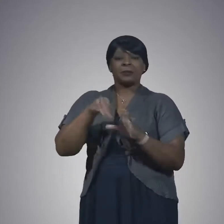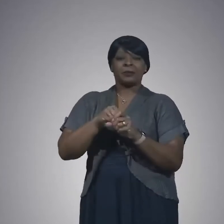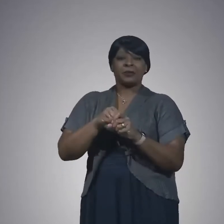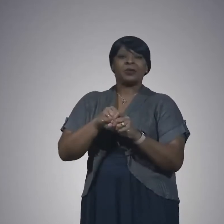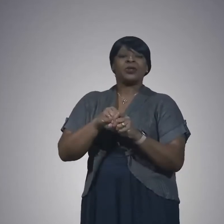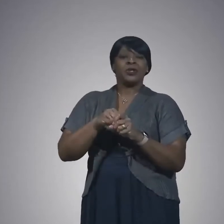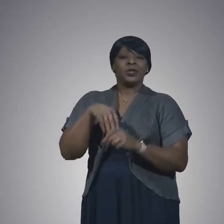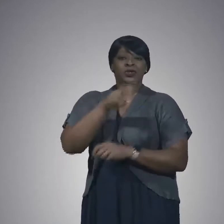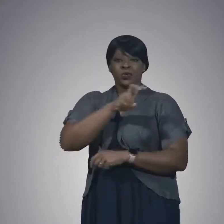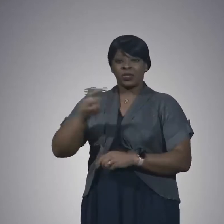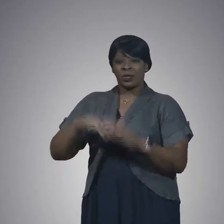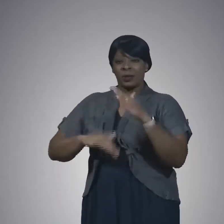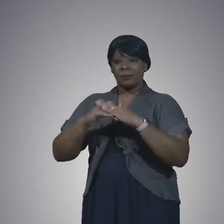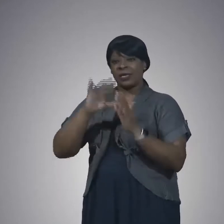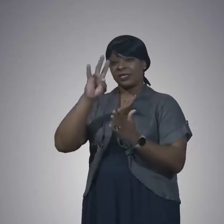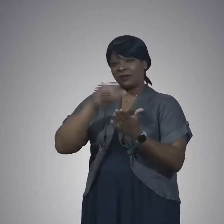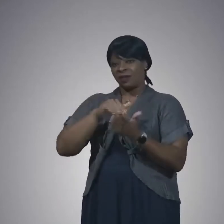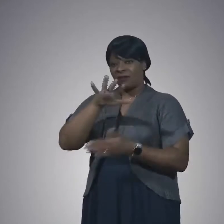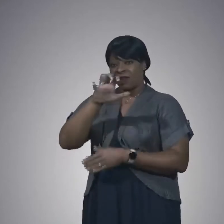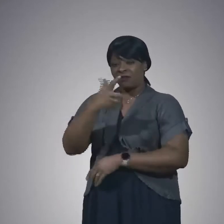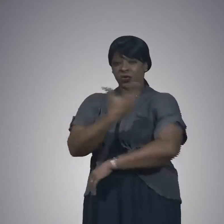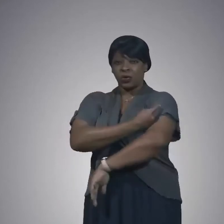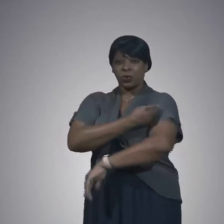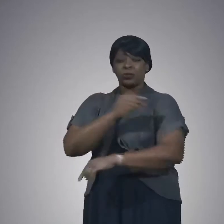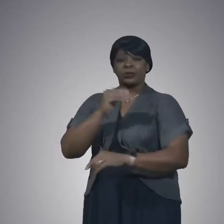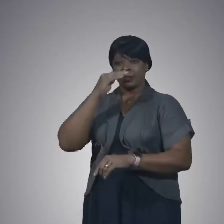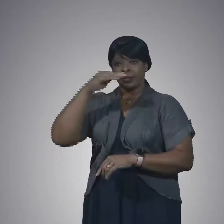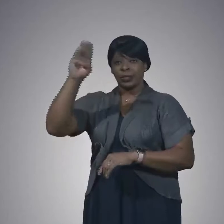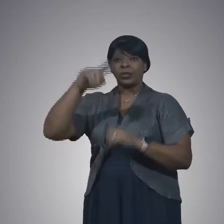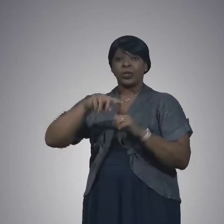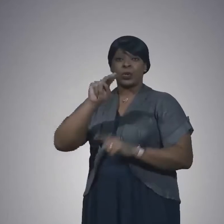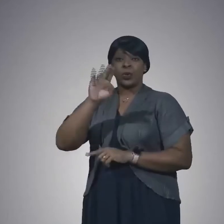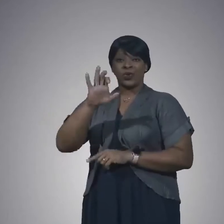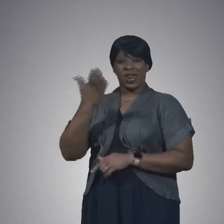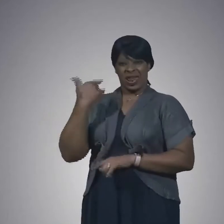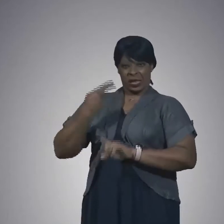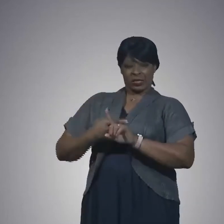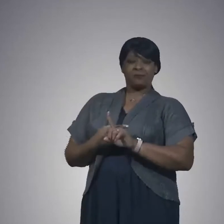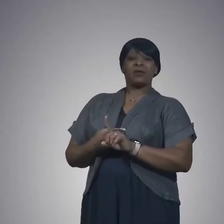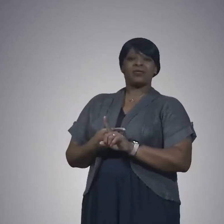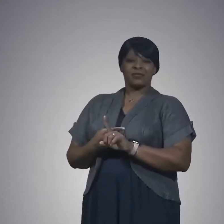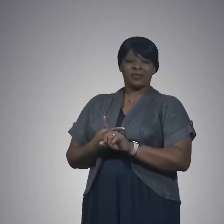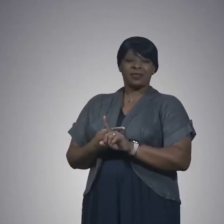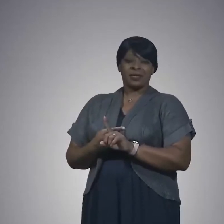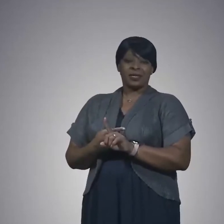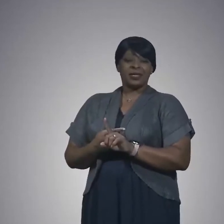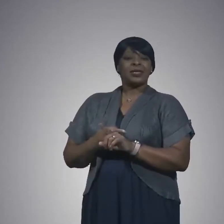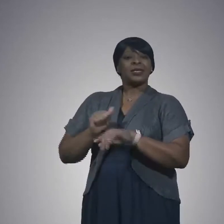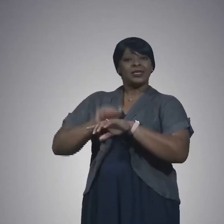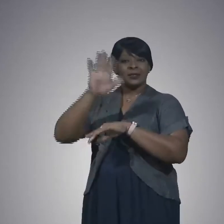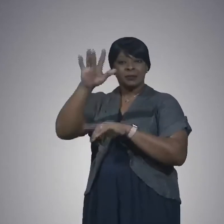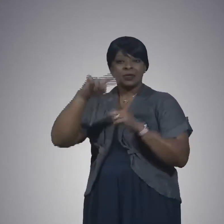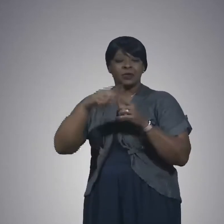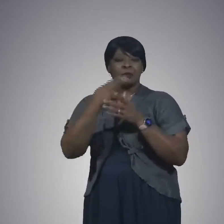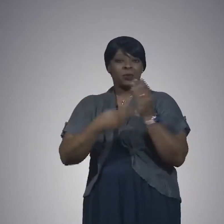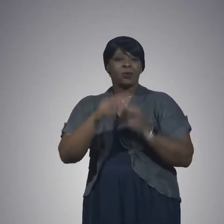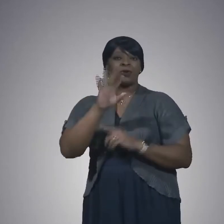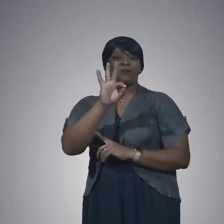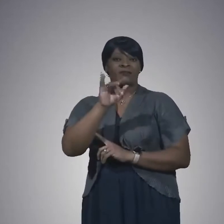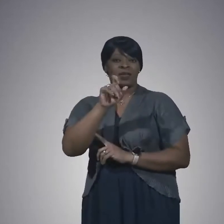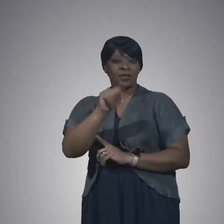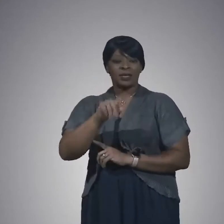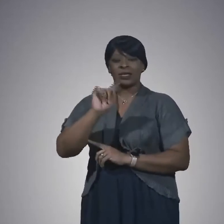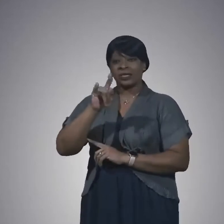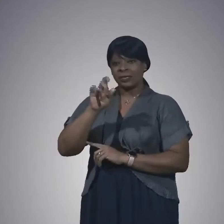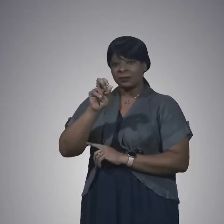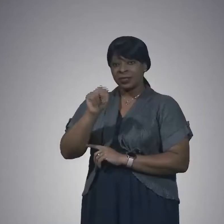up to 7,500 doses to North Carolina just last month, and shipments to both Fayette, Tipton